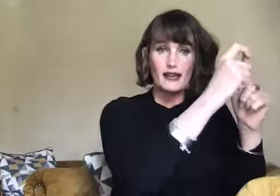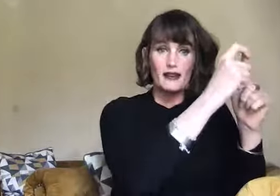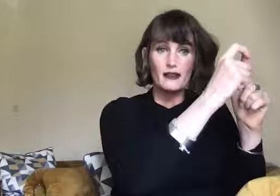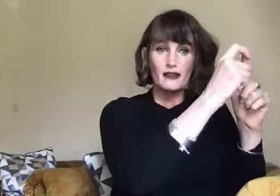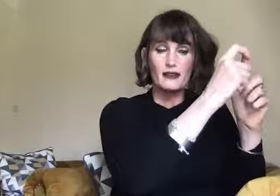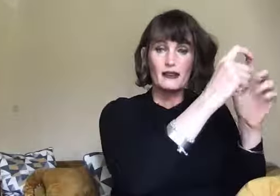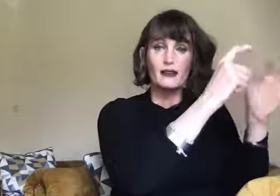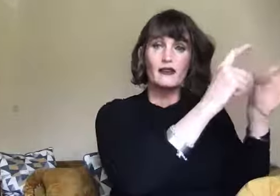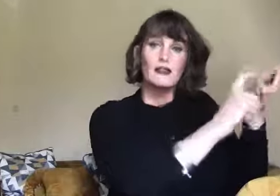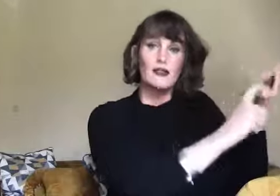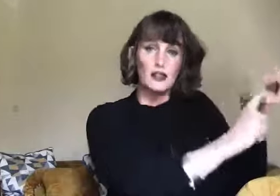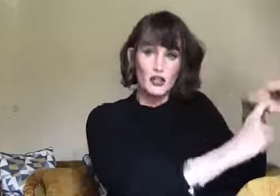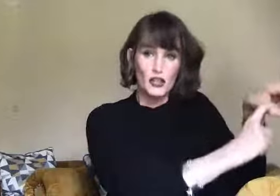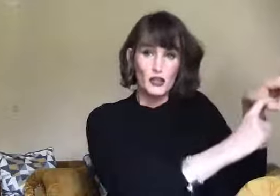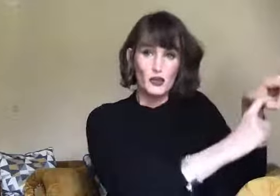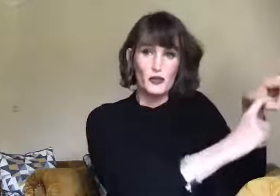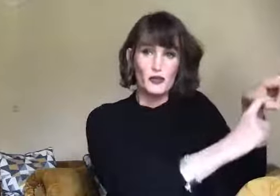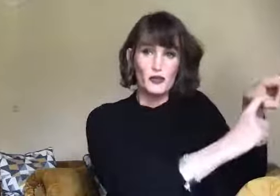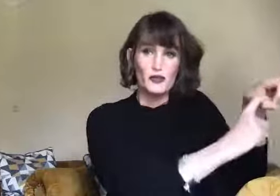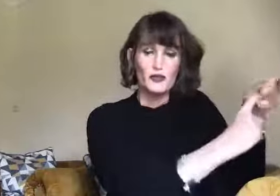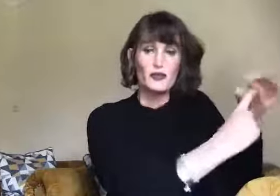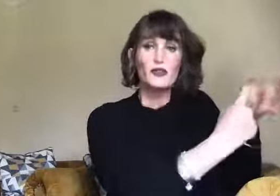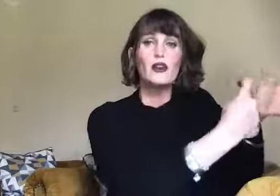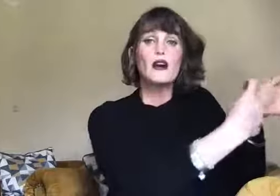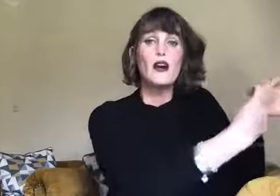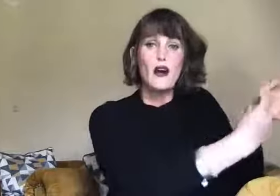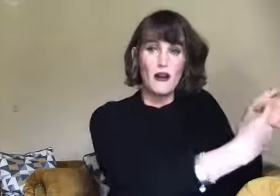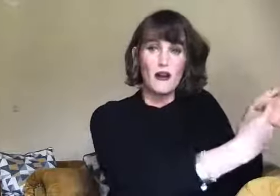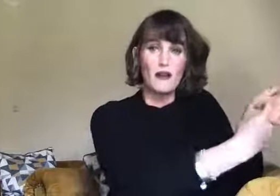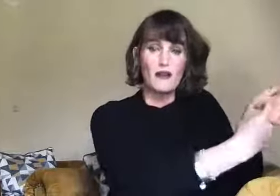P, Q, R,